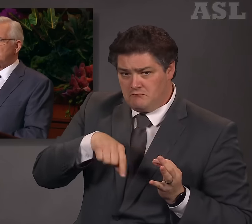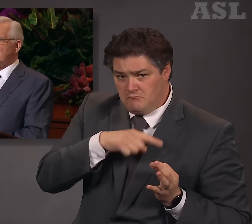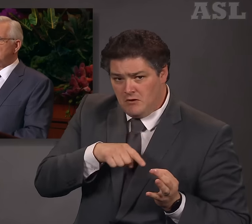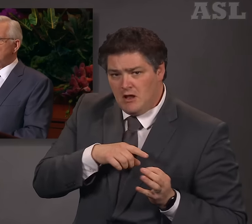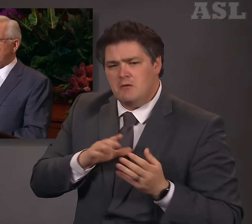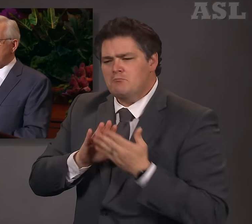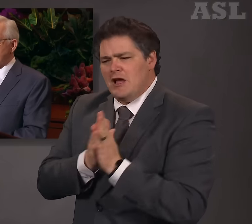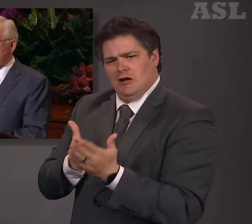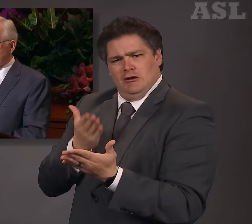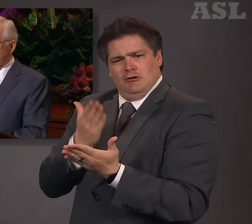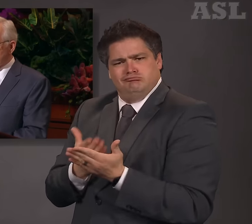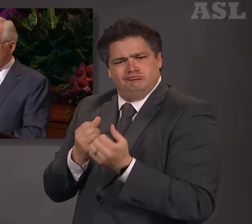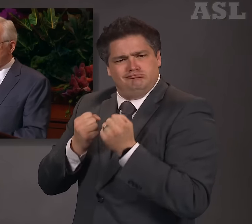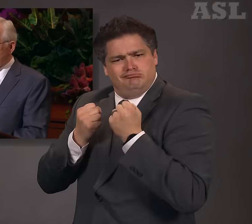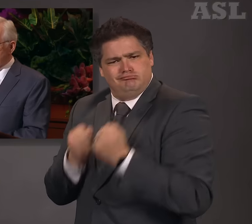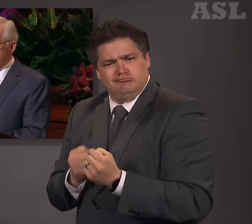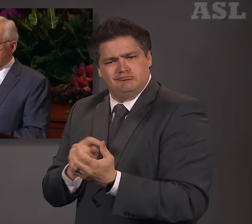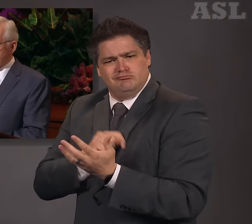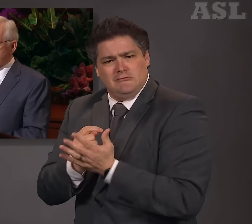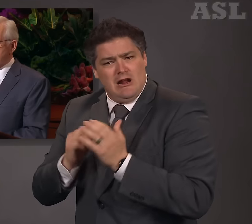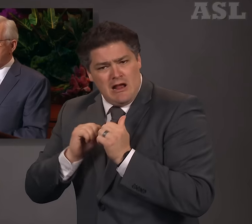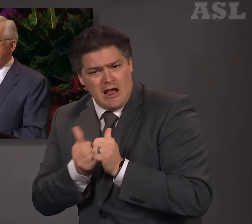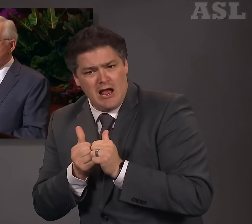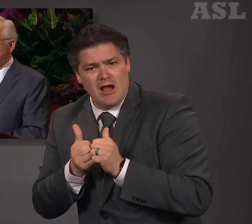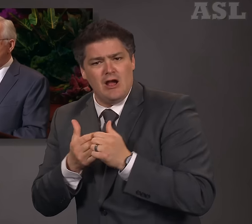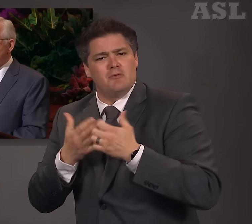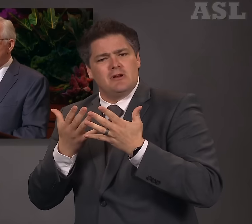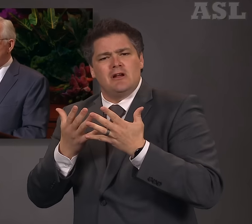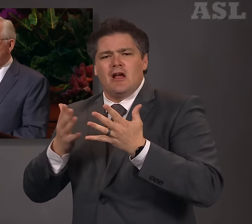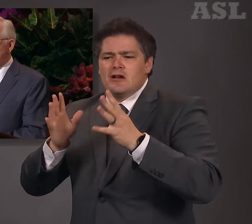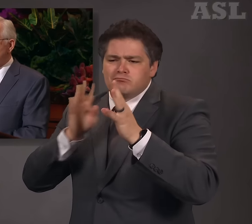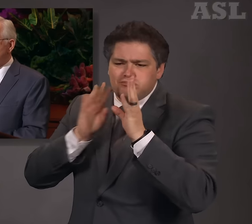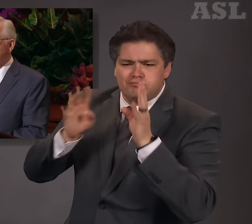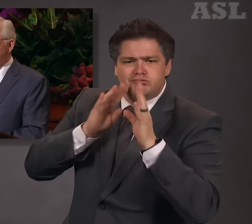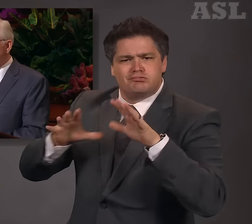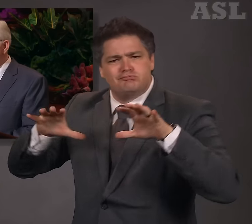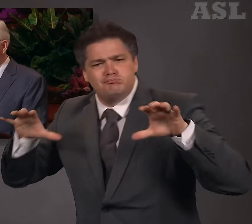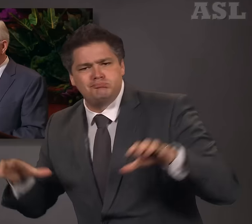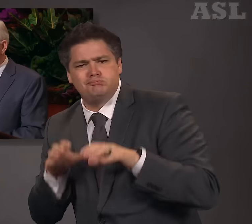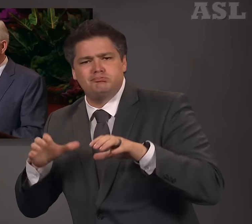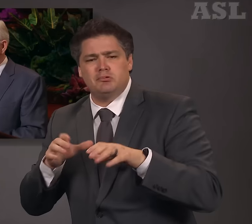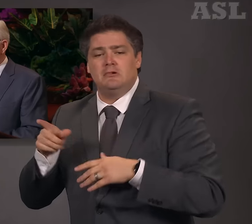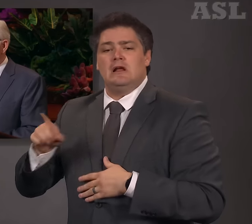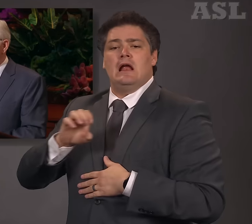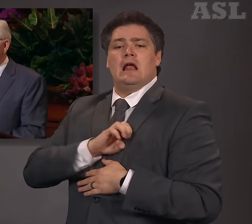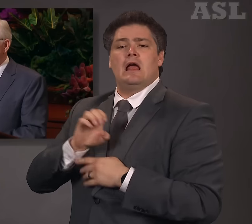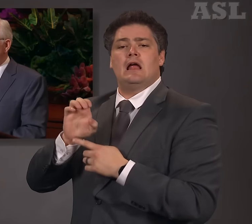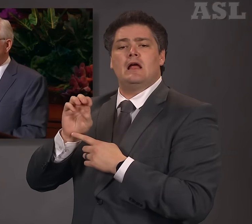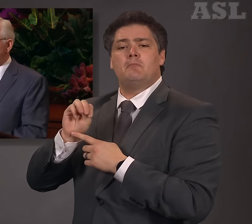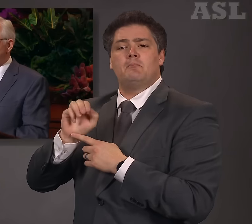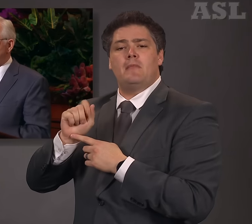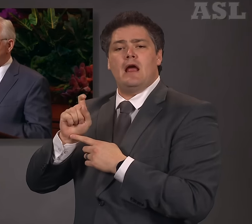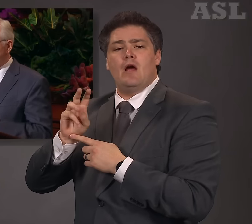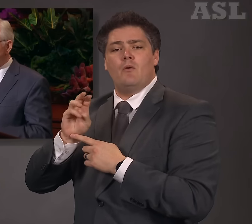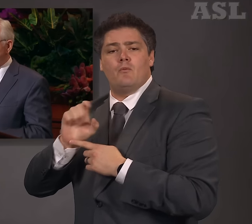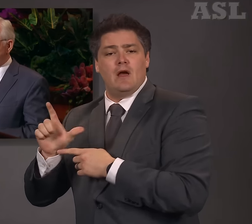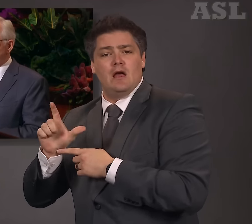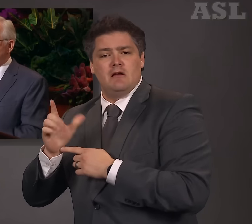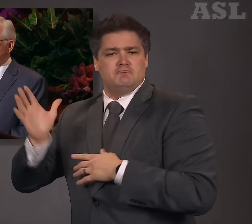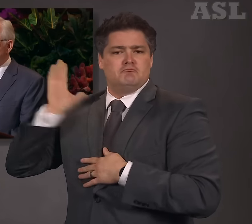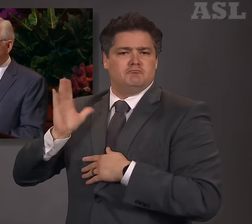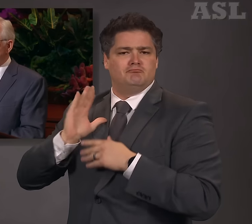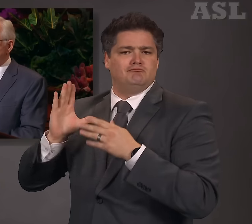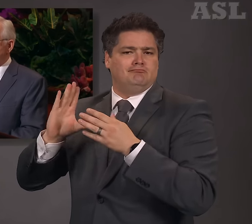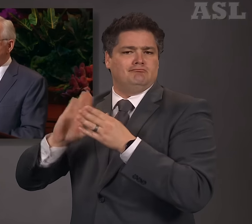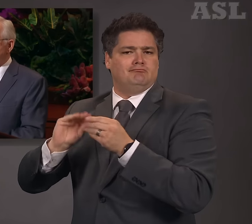the essentially honorable members of the church who are skimming over the surface instead of deepening